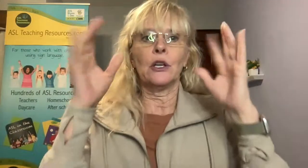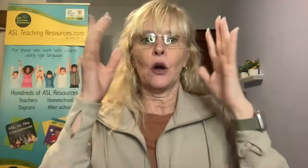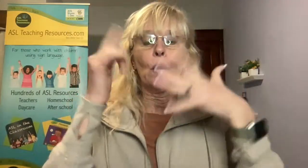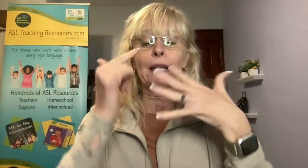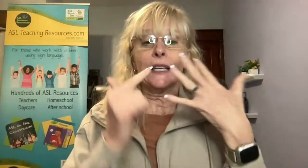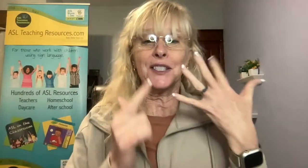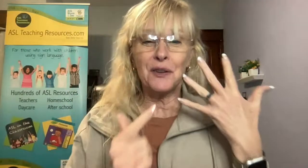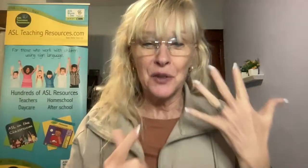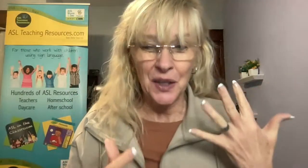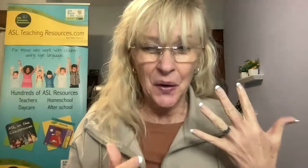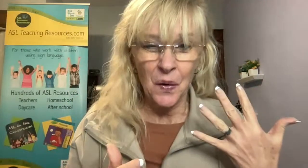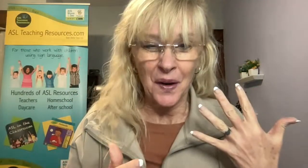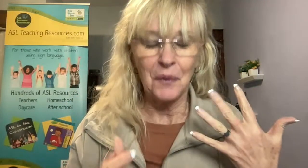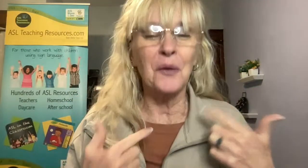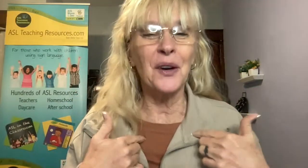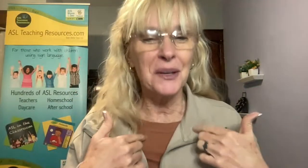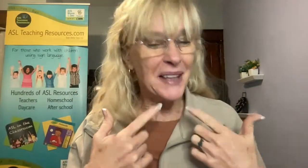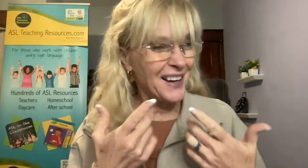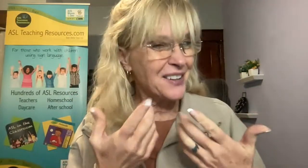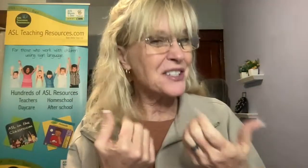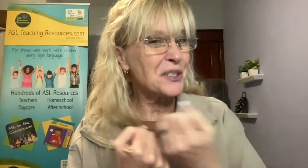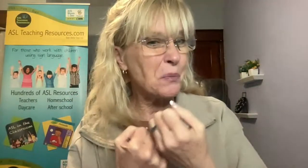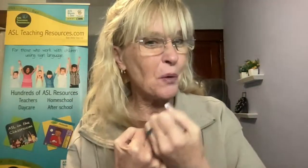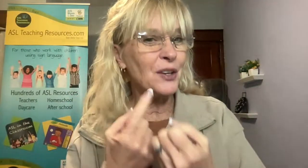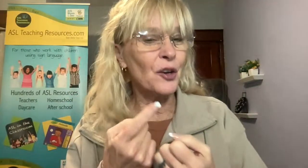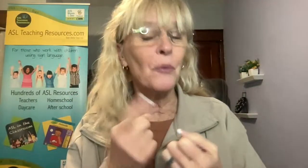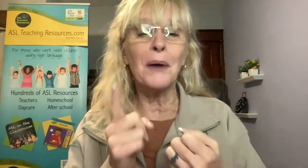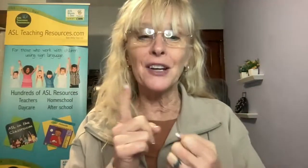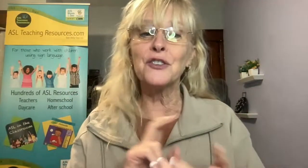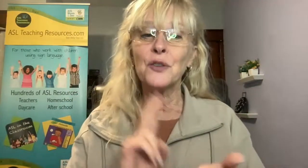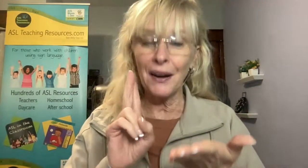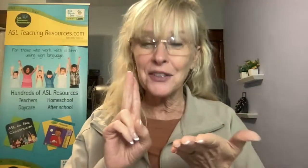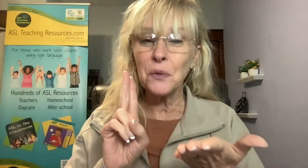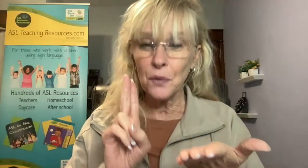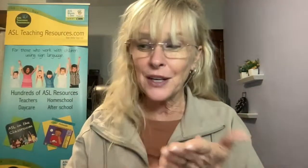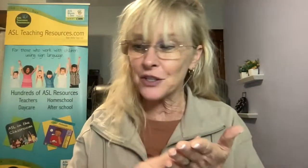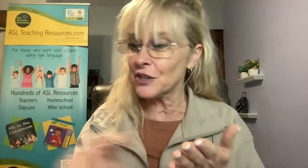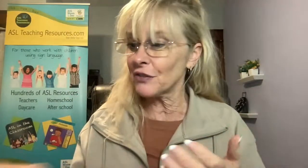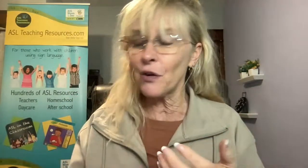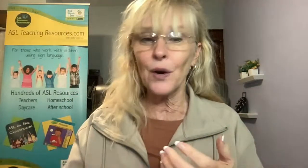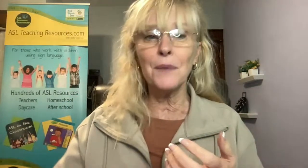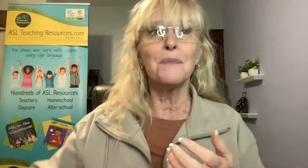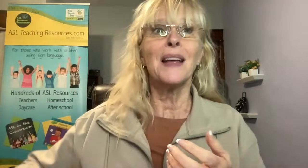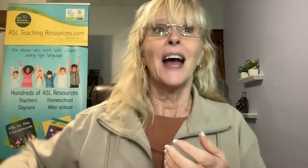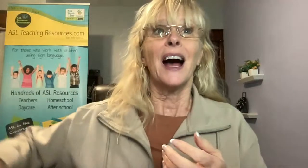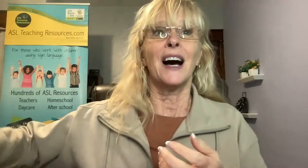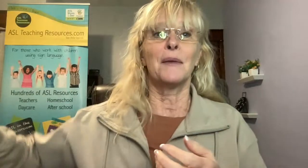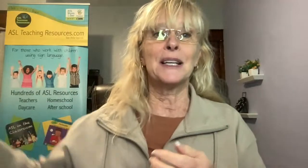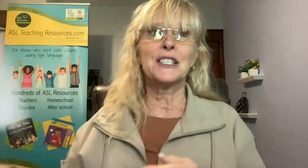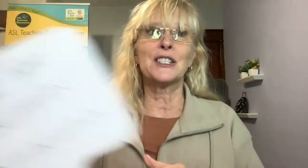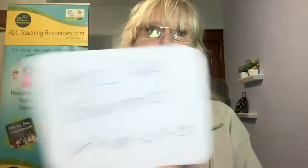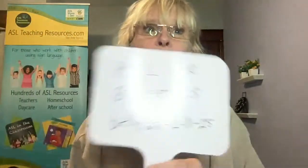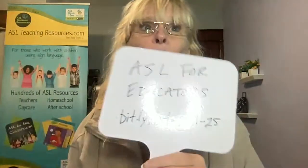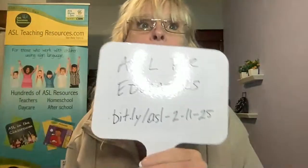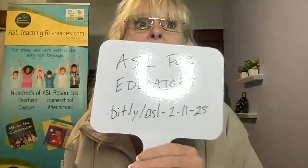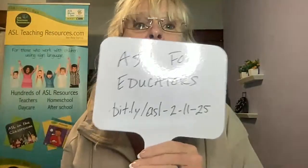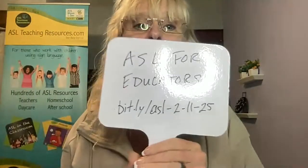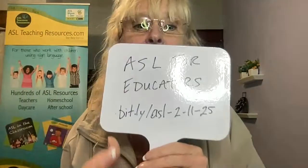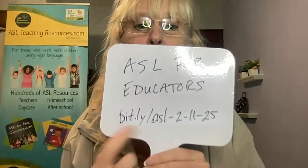And the list goes on and on, where we're going to be there to support you, but you do have to register for it. And so this is where